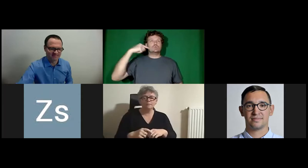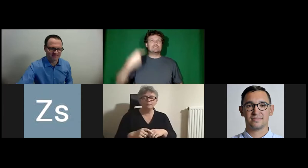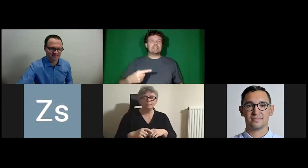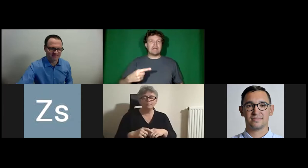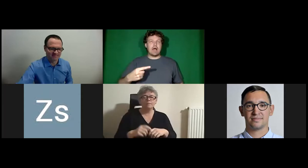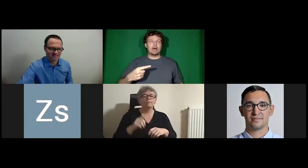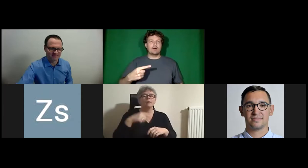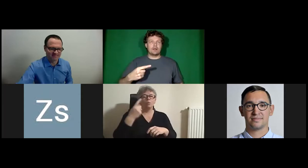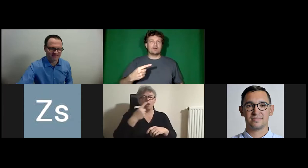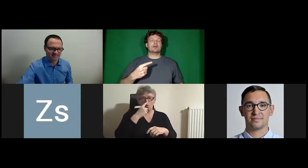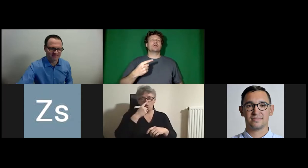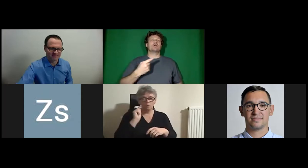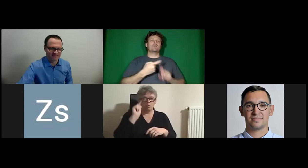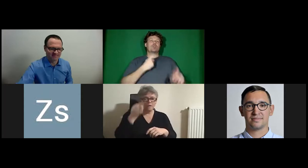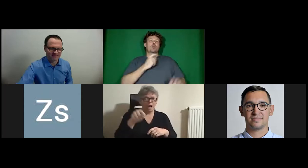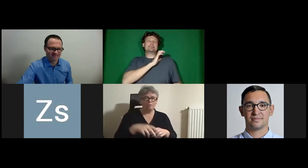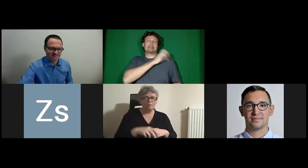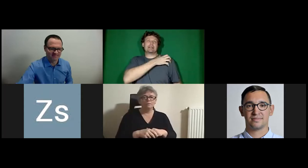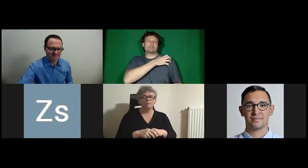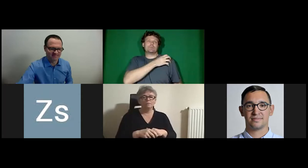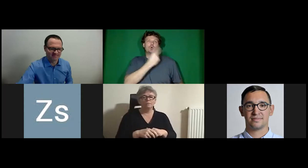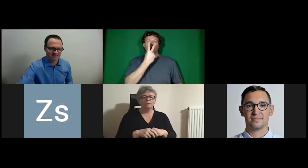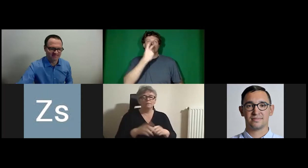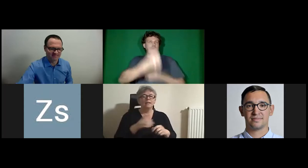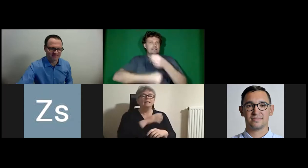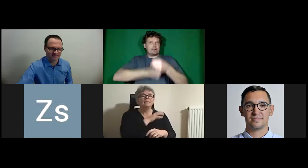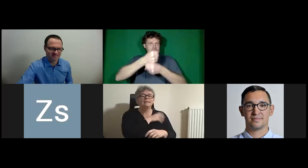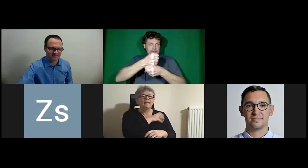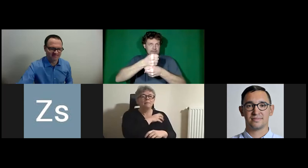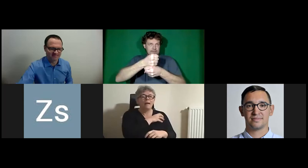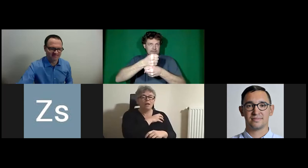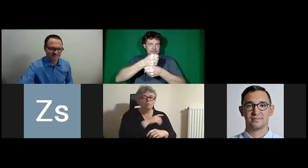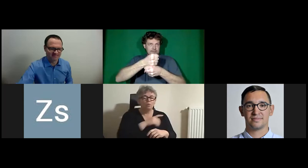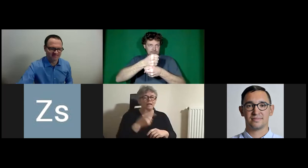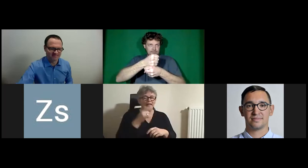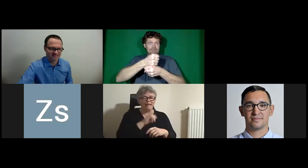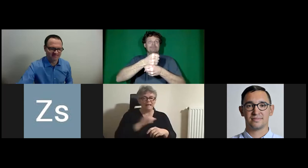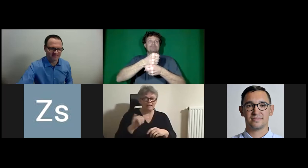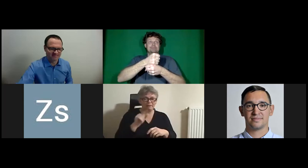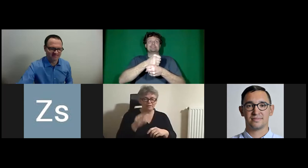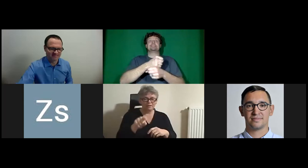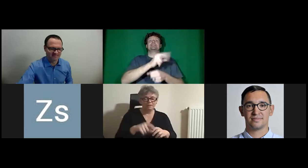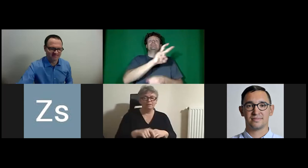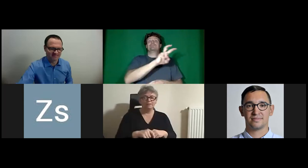from there, I moved on to playing in Russia from St. Petersburg for 2 years.